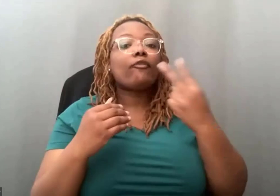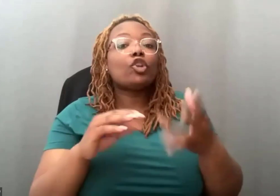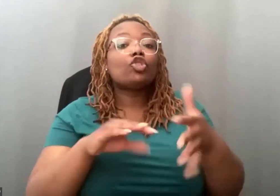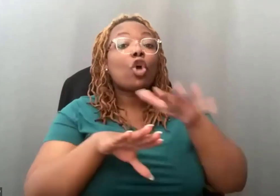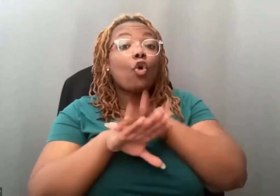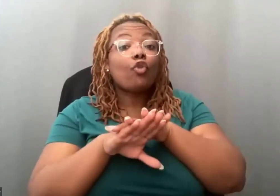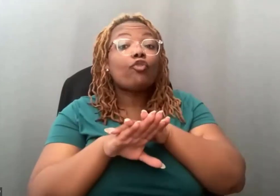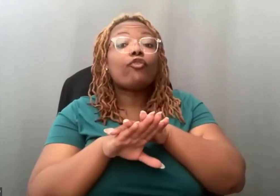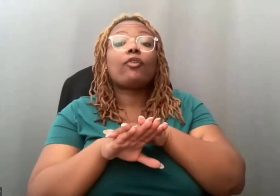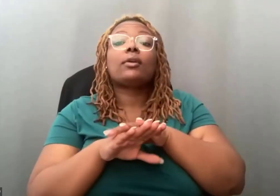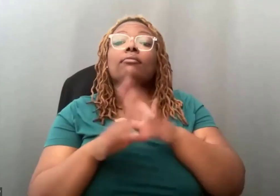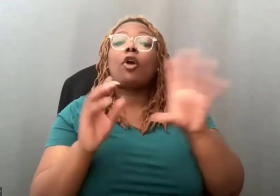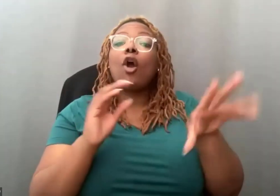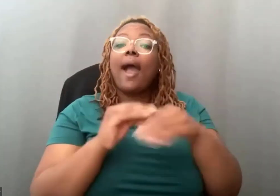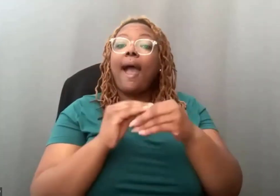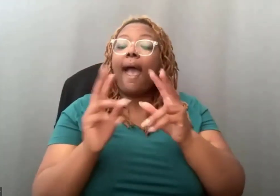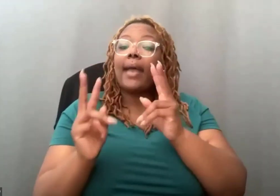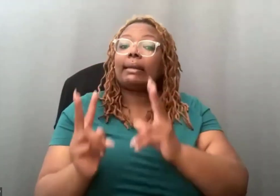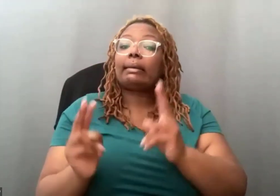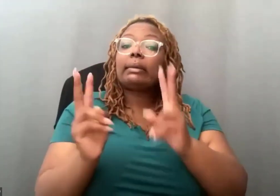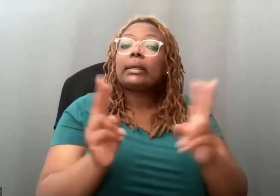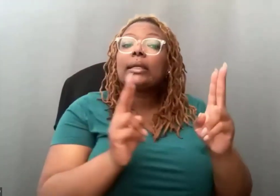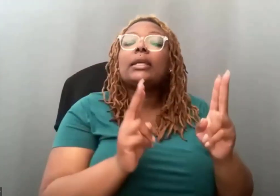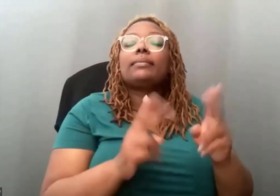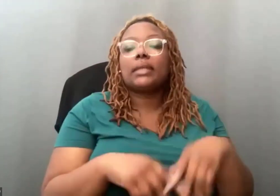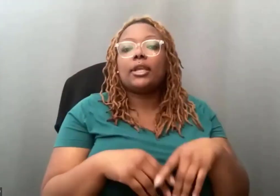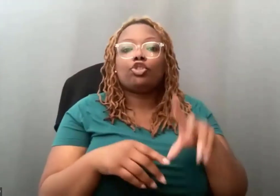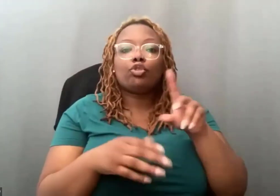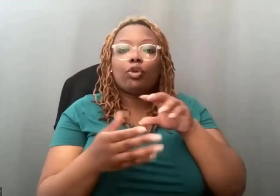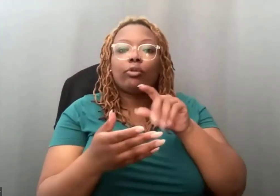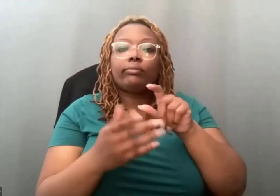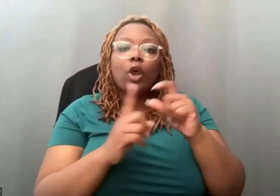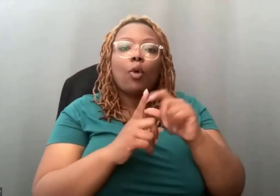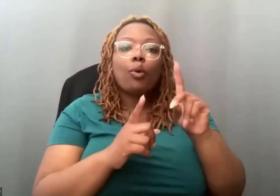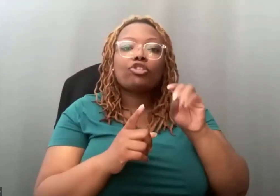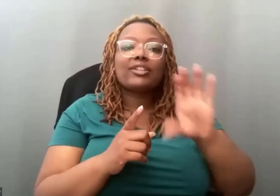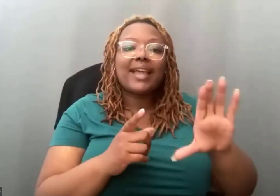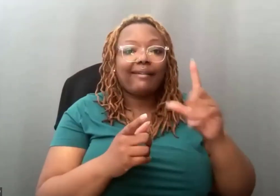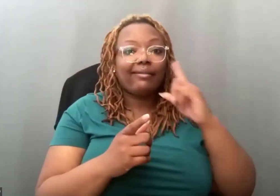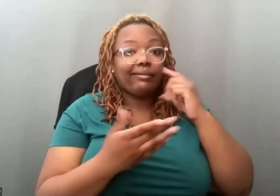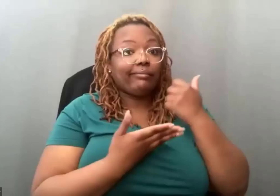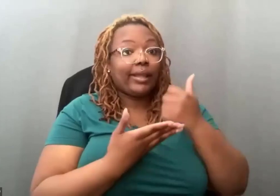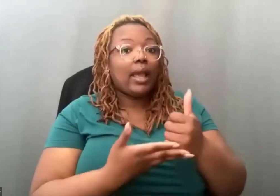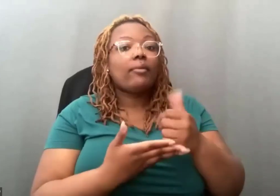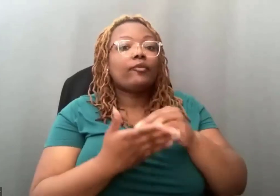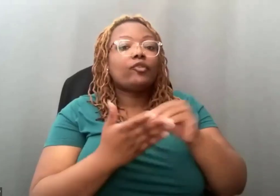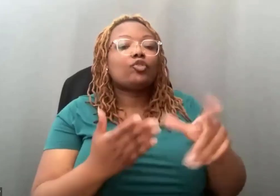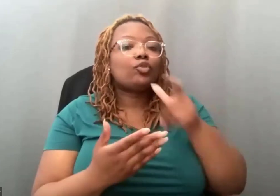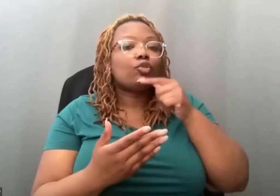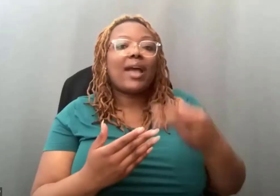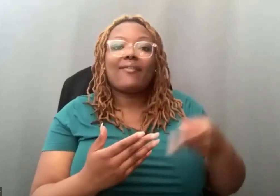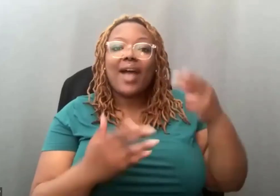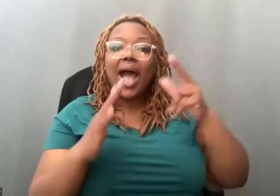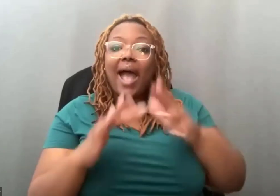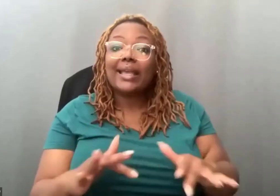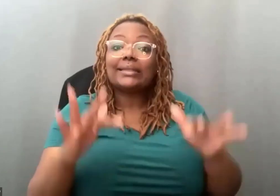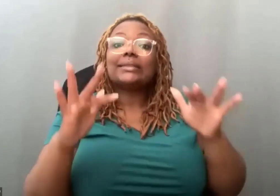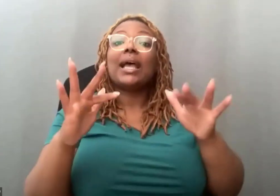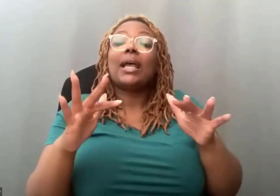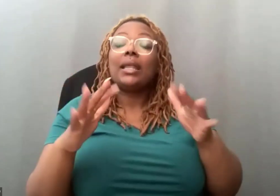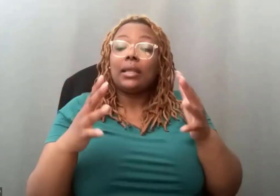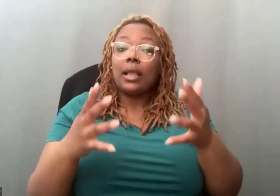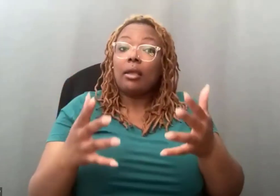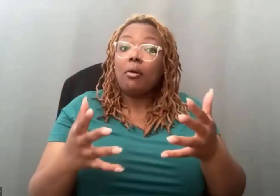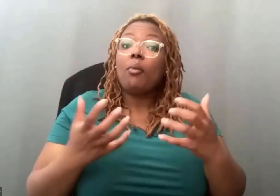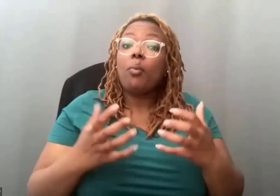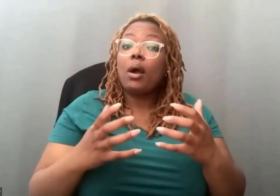clips into Word documents or on Google Drive is very helpful for students who have high anxiety and want